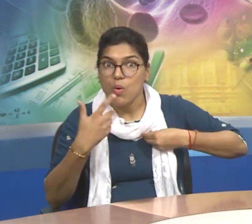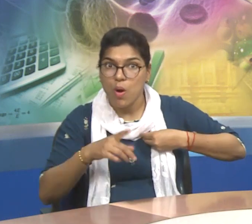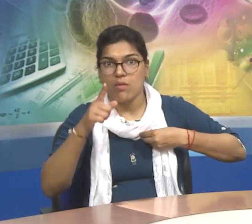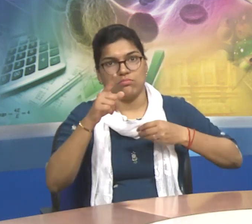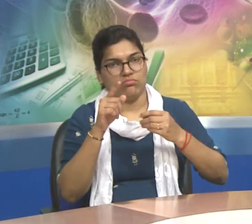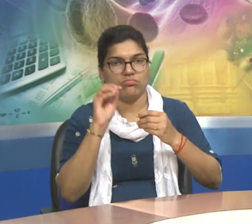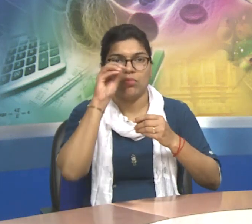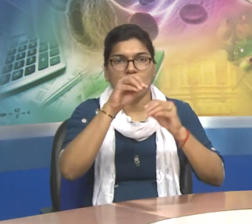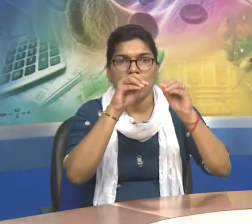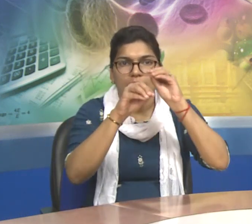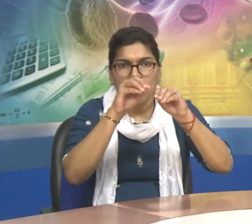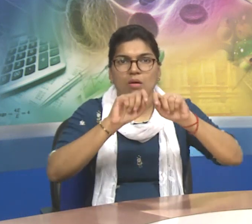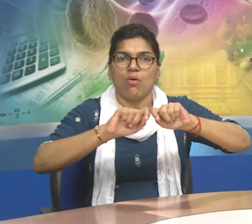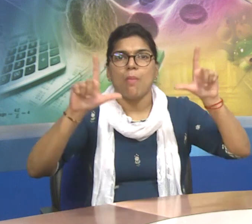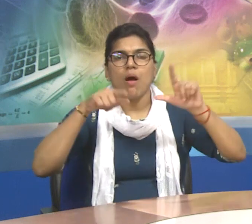So you all can easily